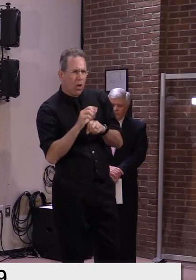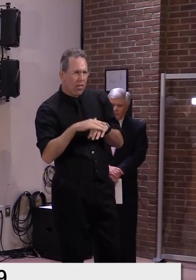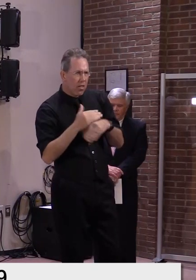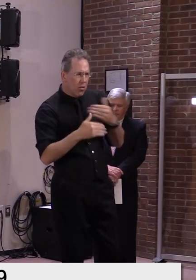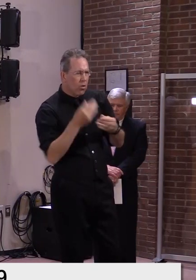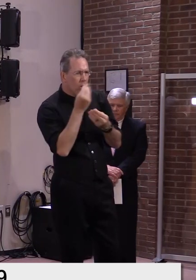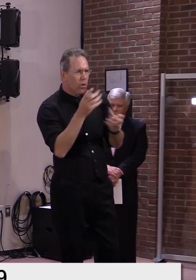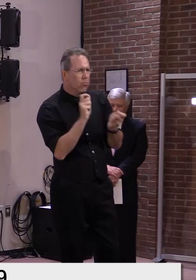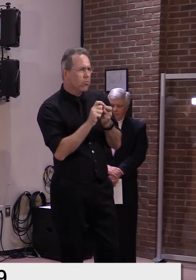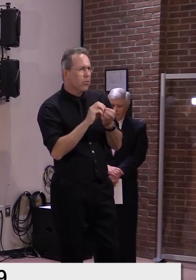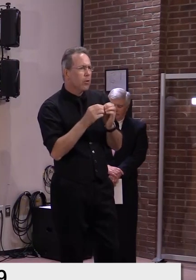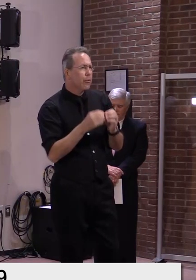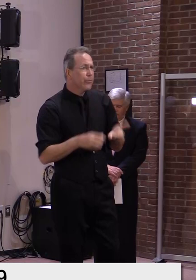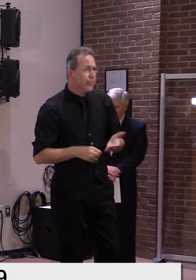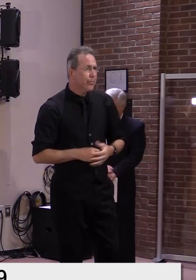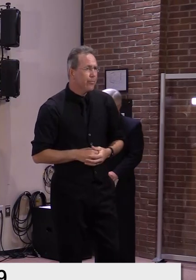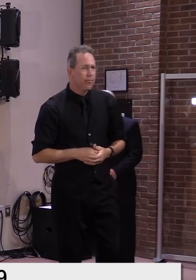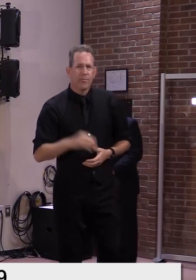All right, thank you.